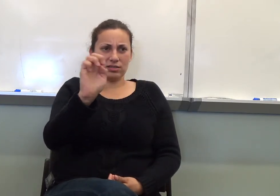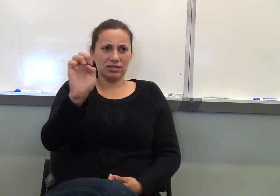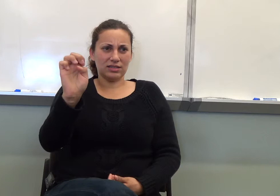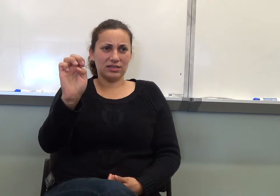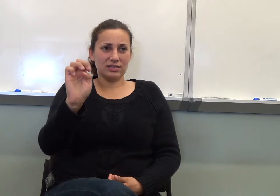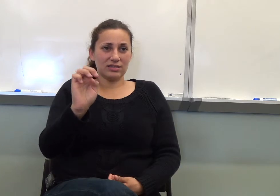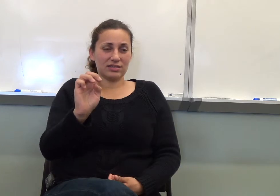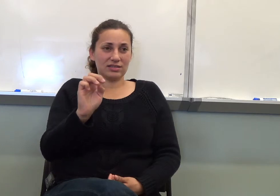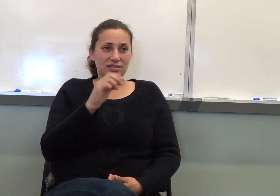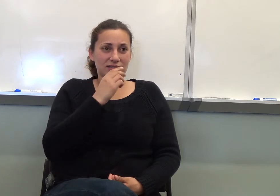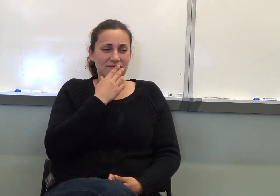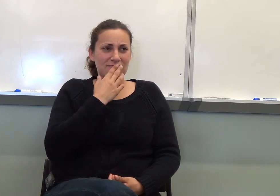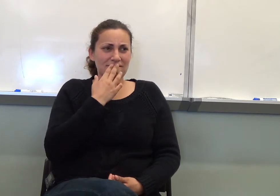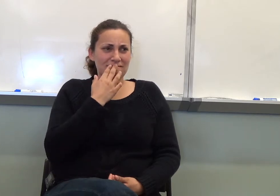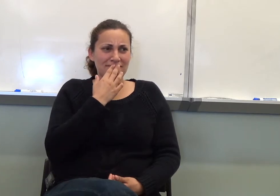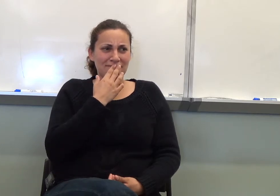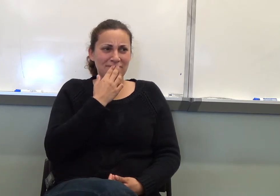where the variable